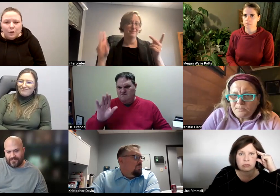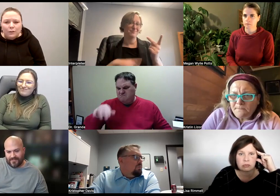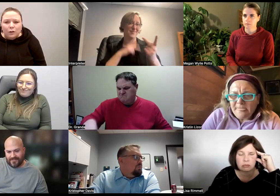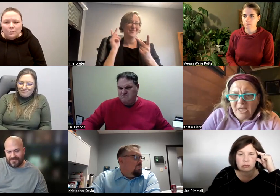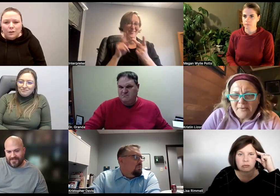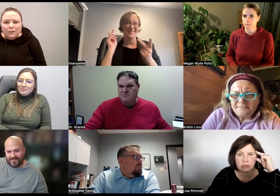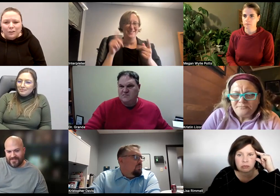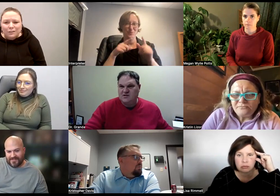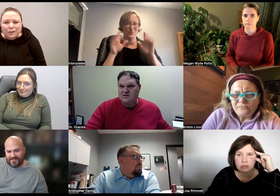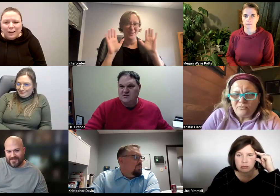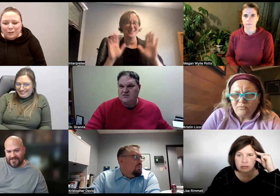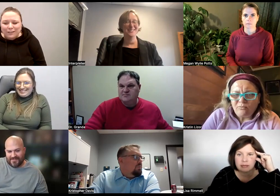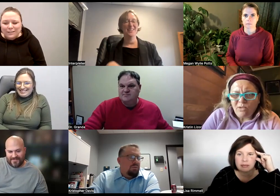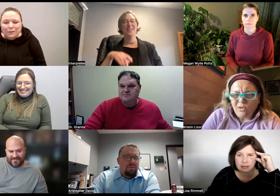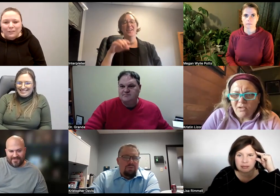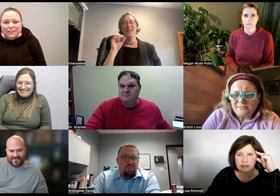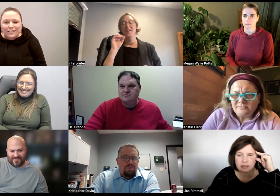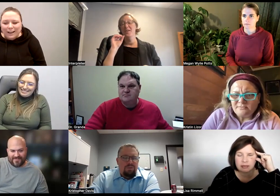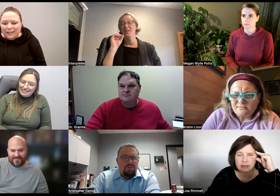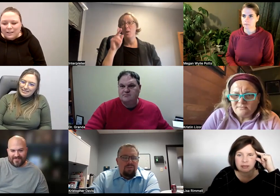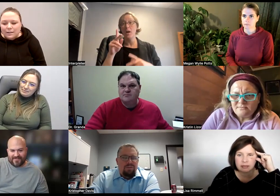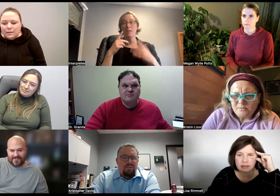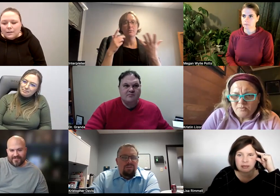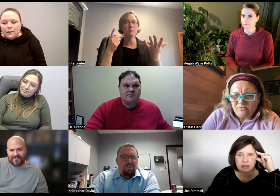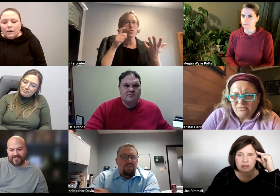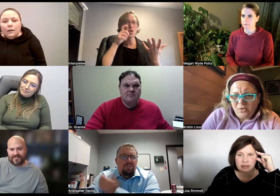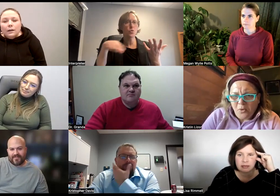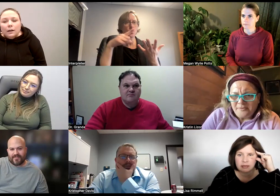Okay, beautiful, beautiful, great, perfect, perfect. Okay.